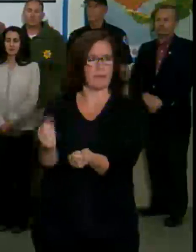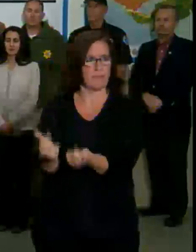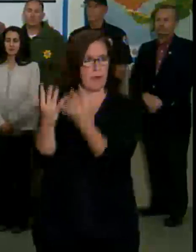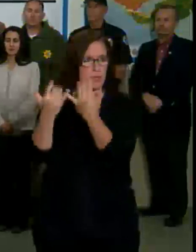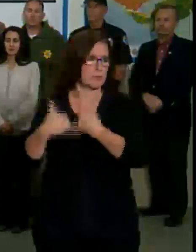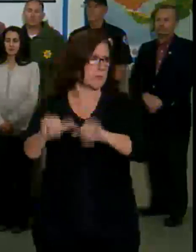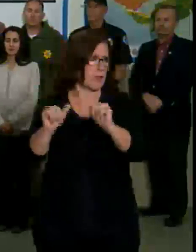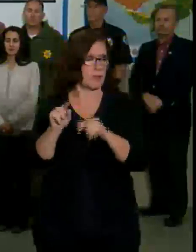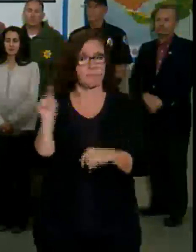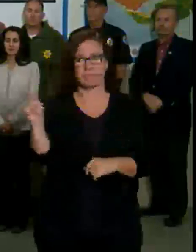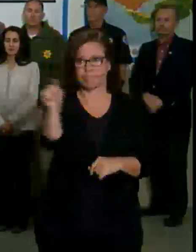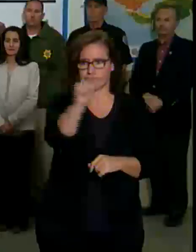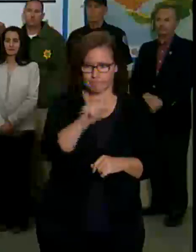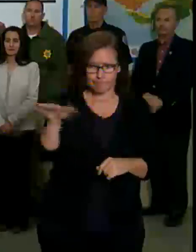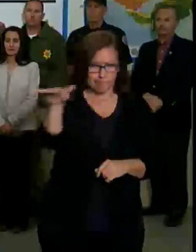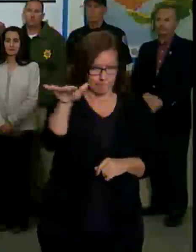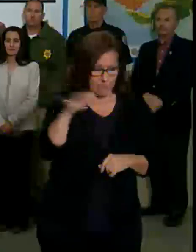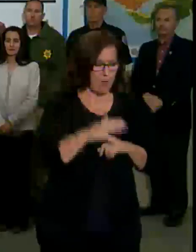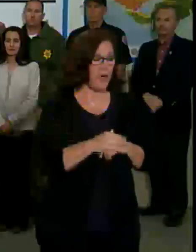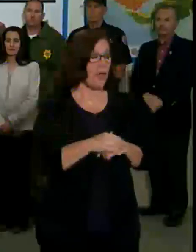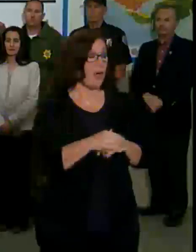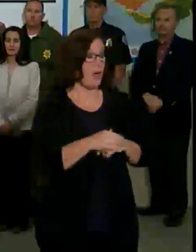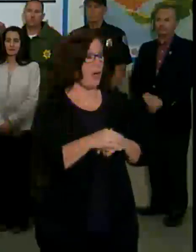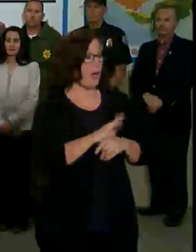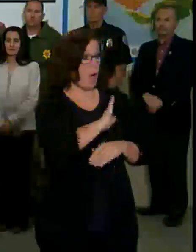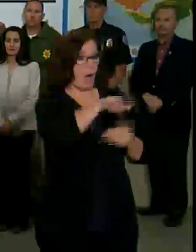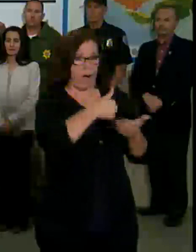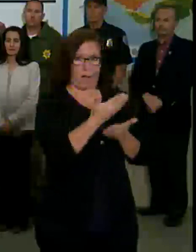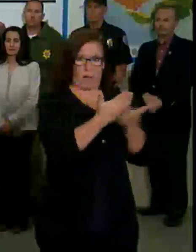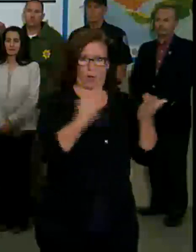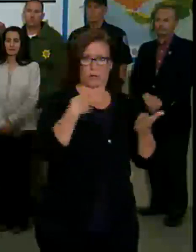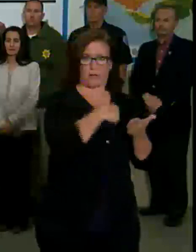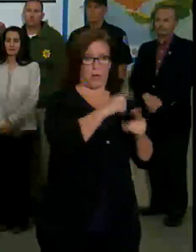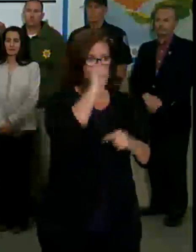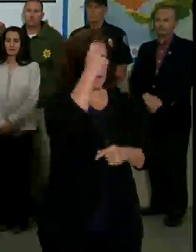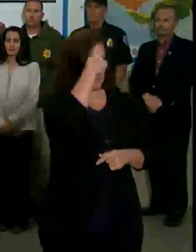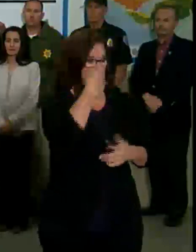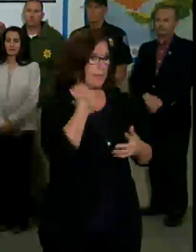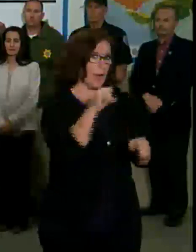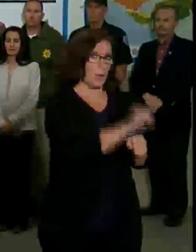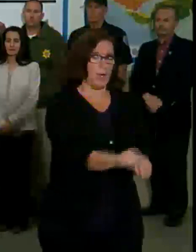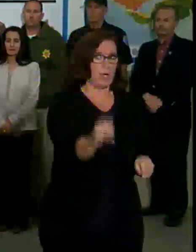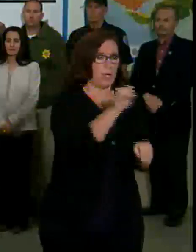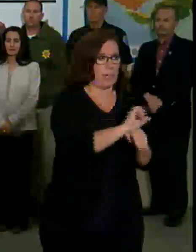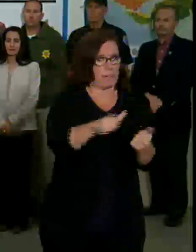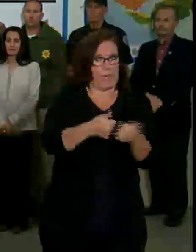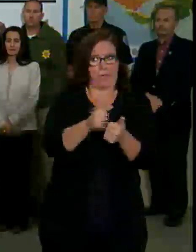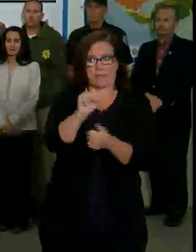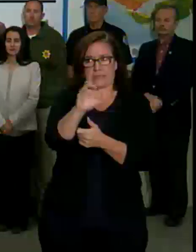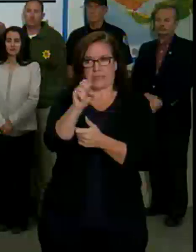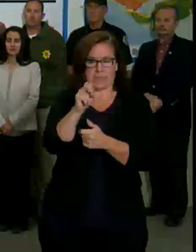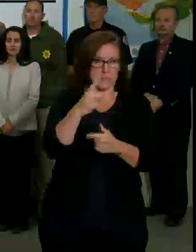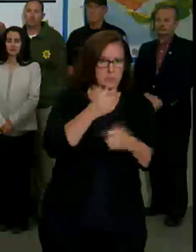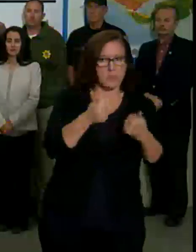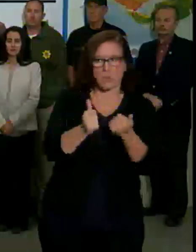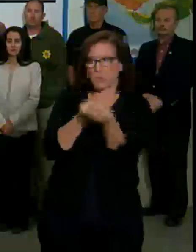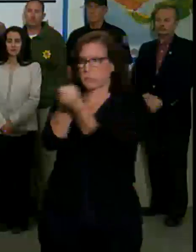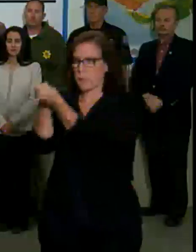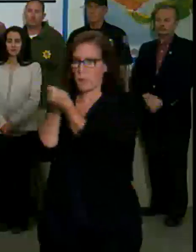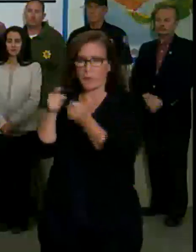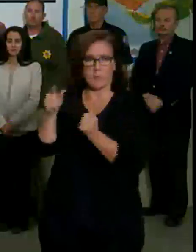Every part of government is working for the residents and the communities, and we're